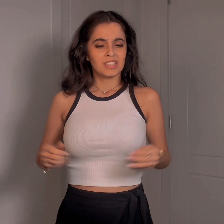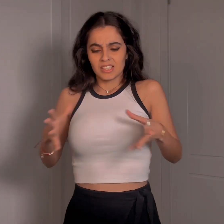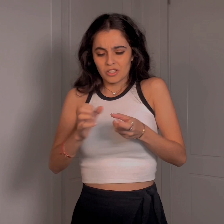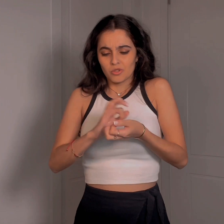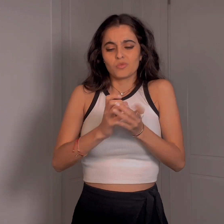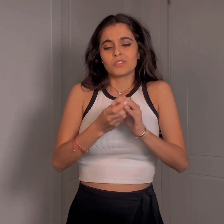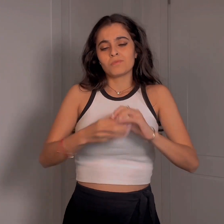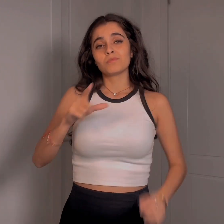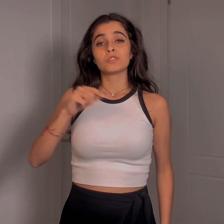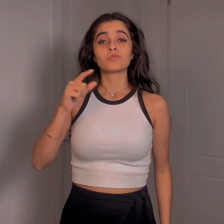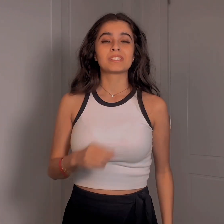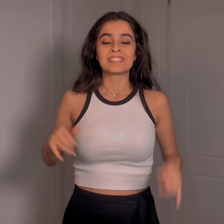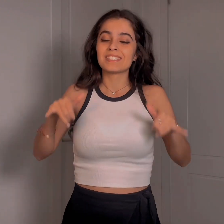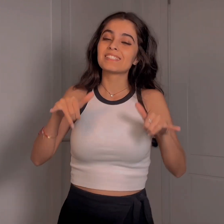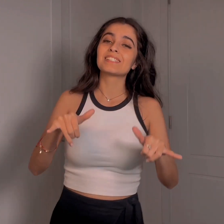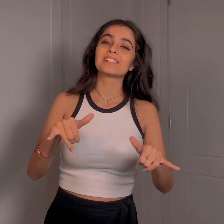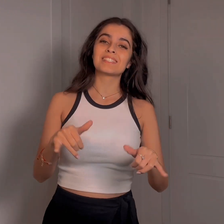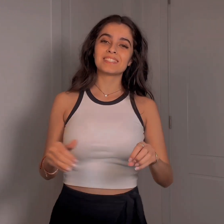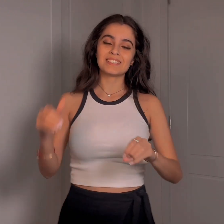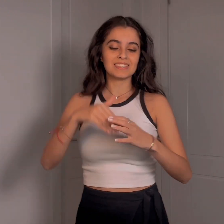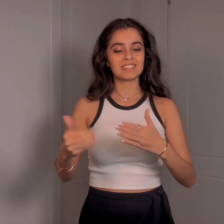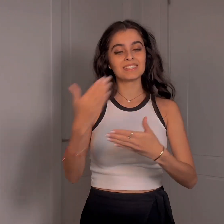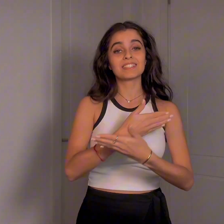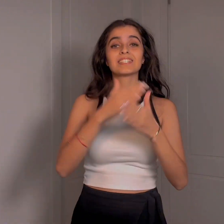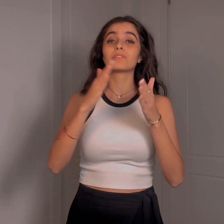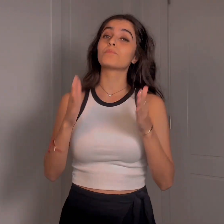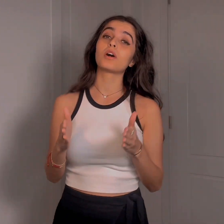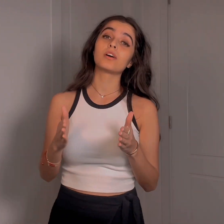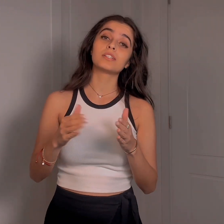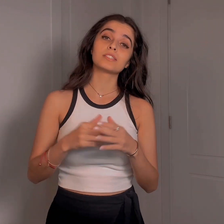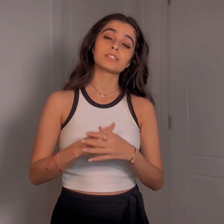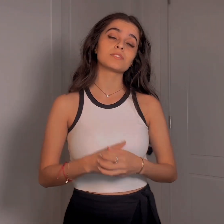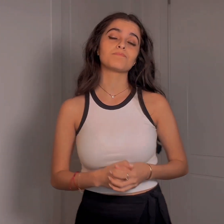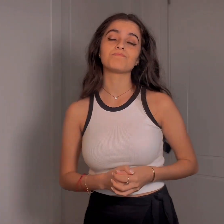a crumpled 20 still in the box.